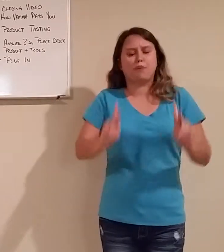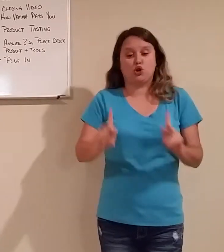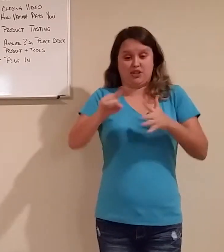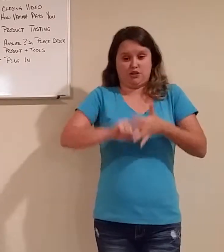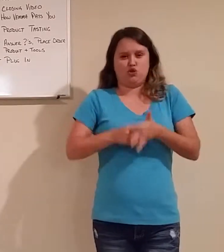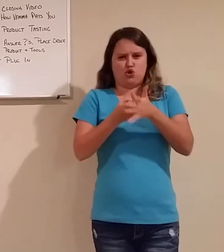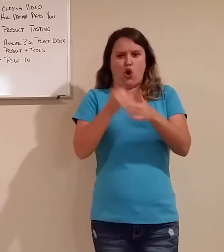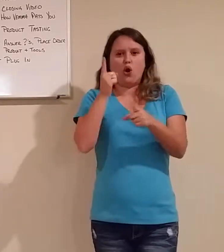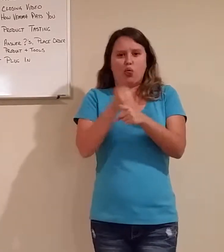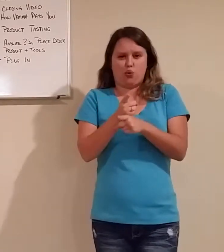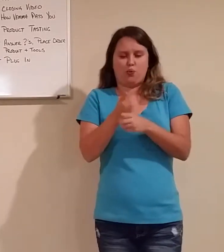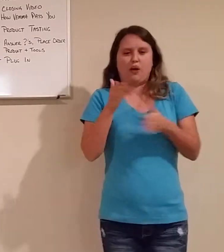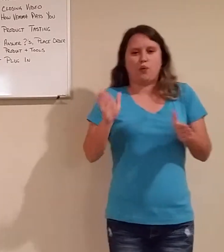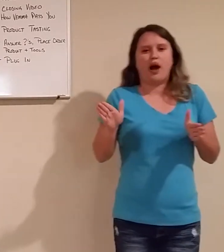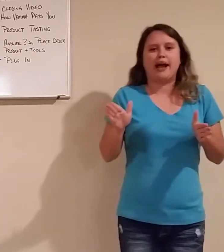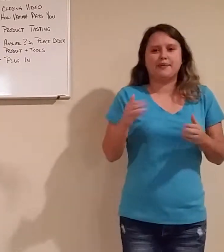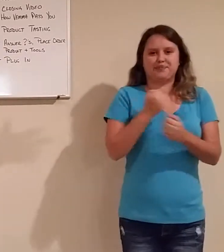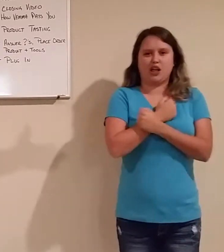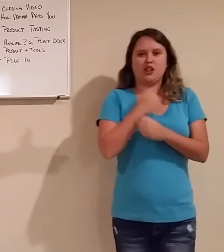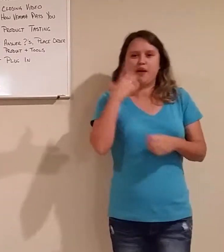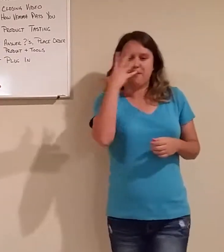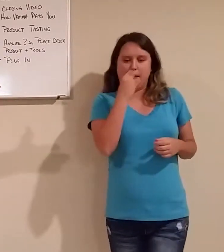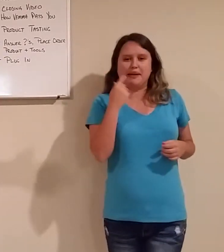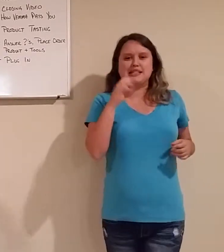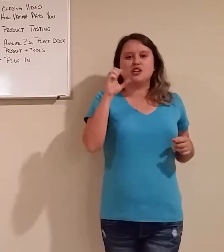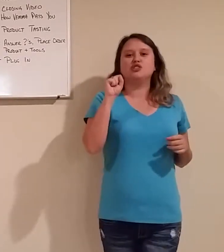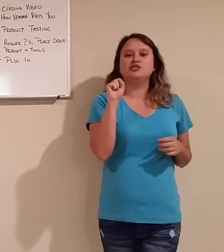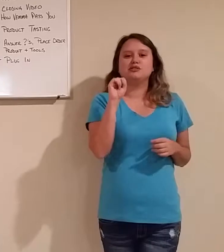start off on the right foot. The lovely Mrs.